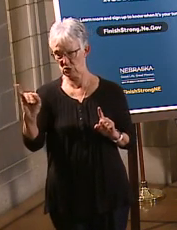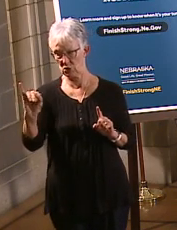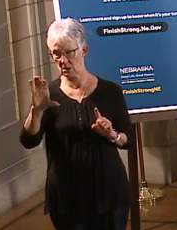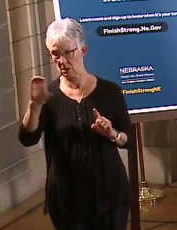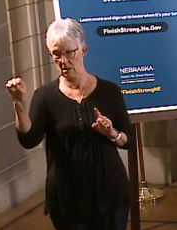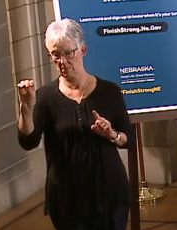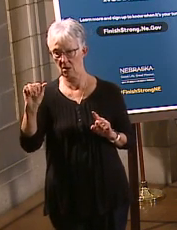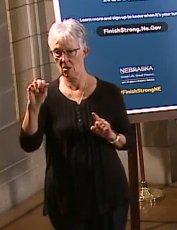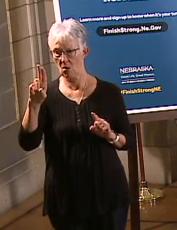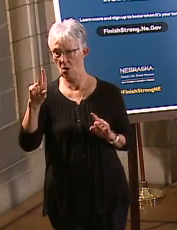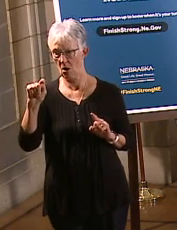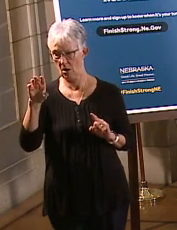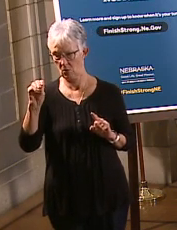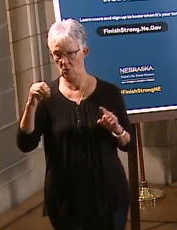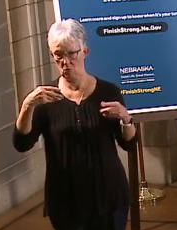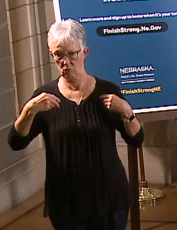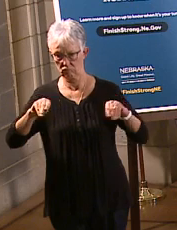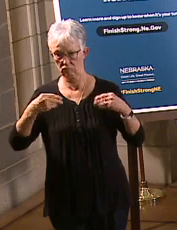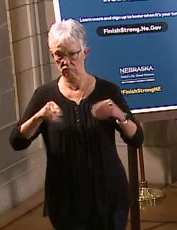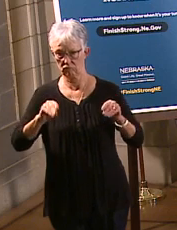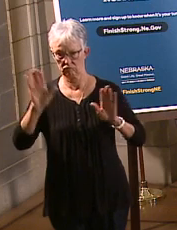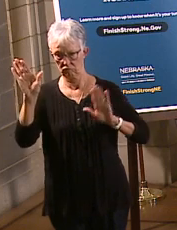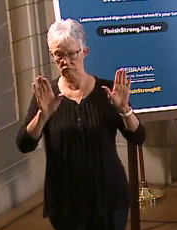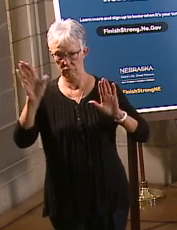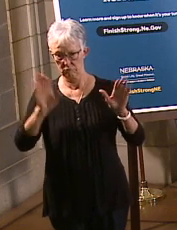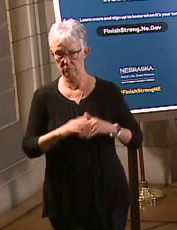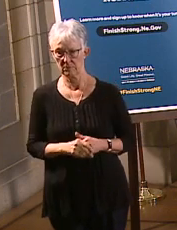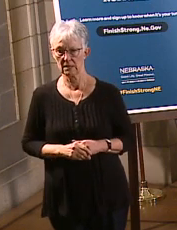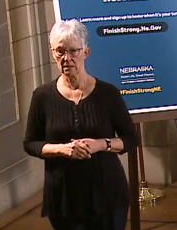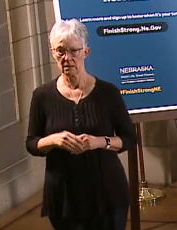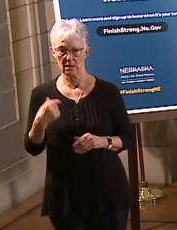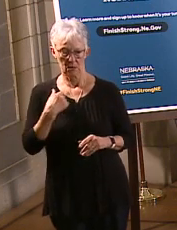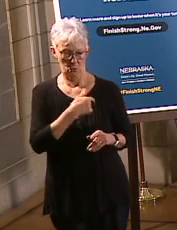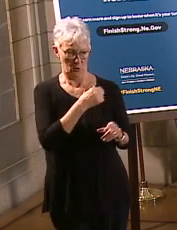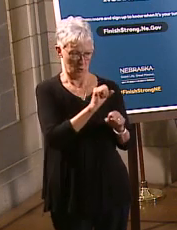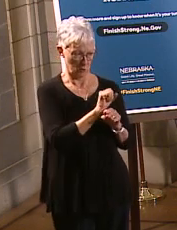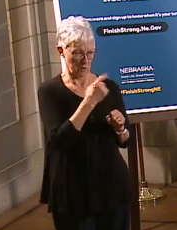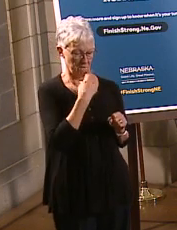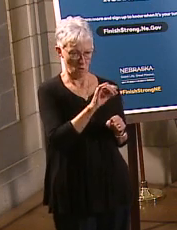The company I work for assists Nevada insurance companies